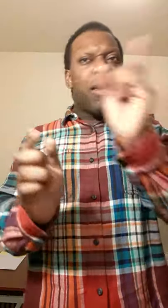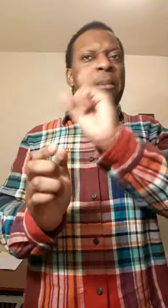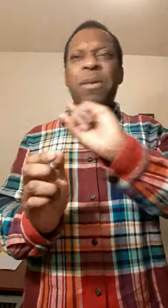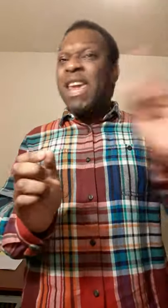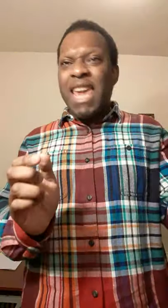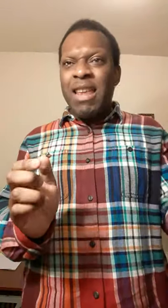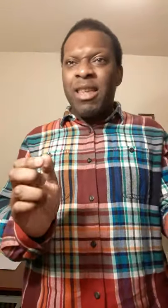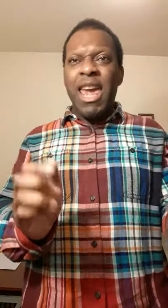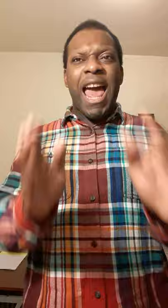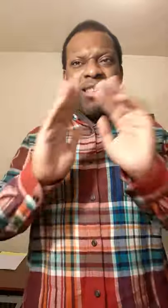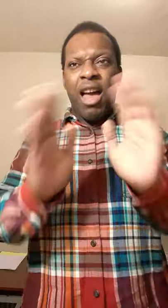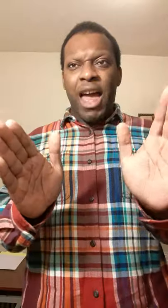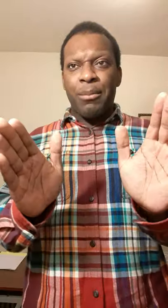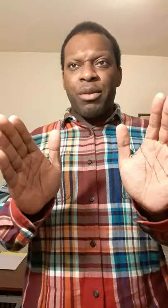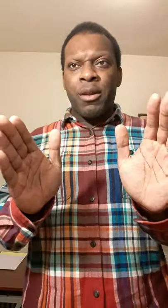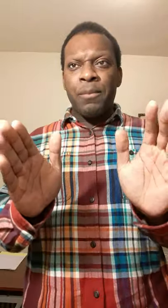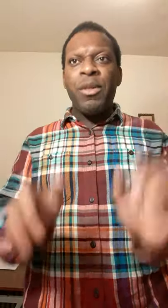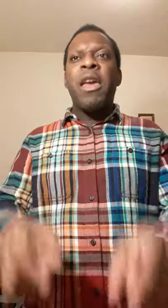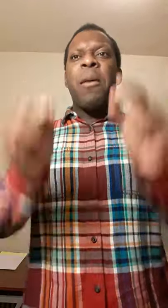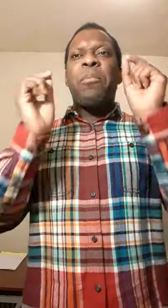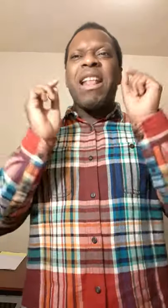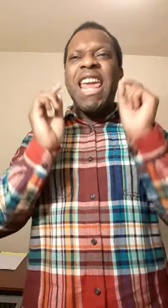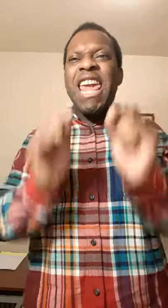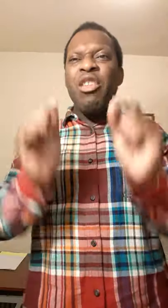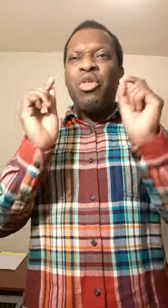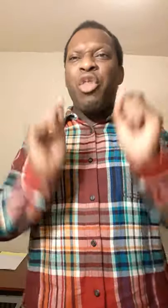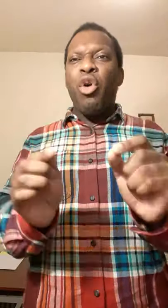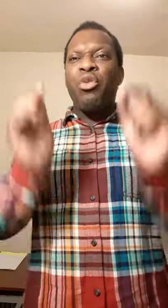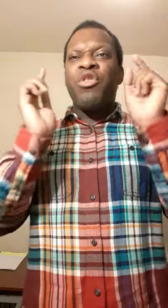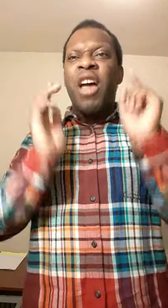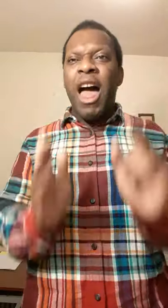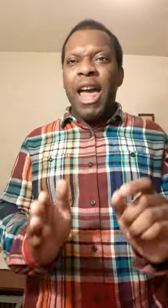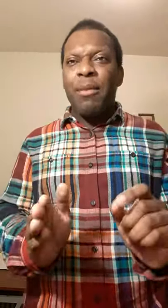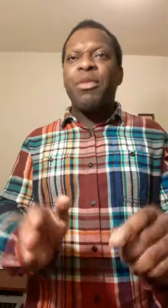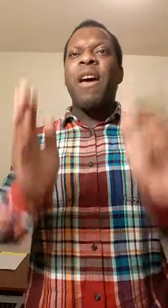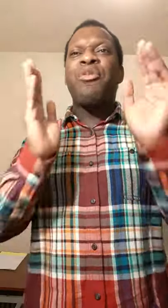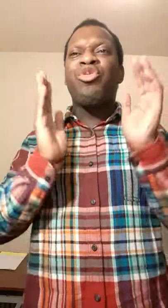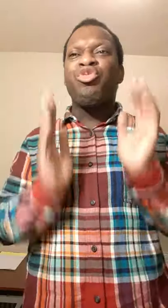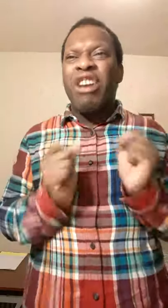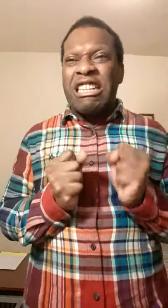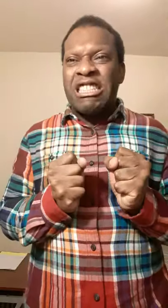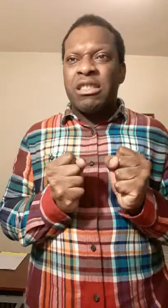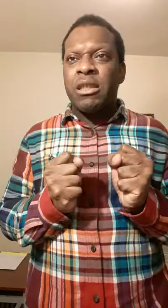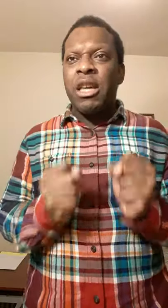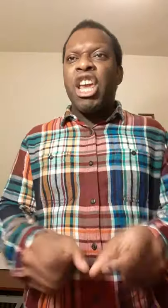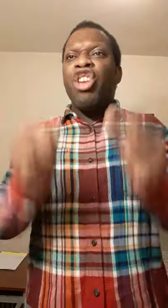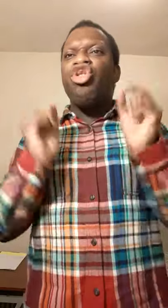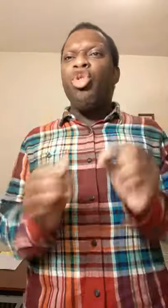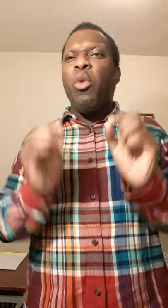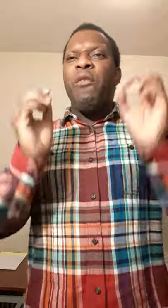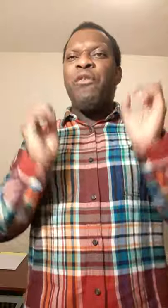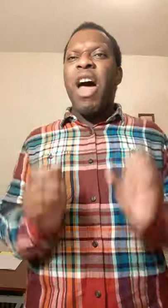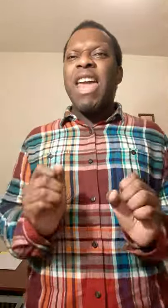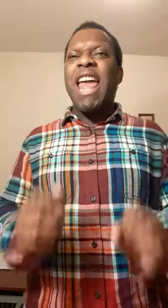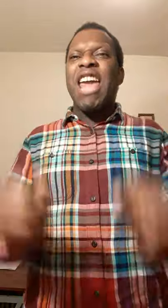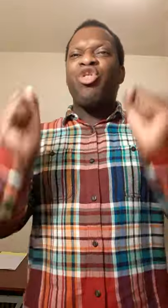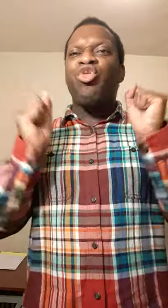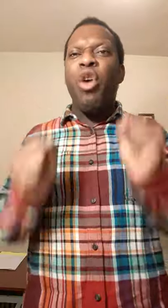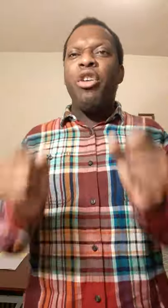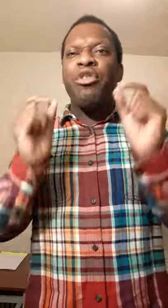be easy at times, but in those times of struggle, you will find a stronger